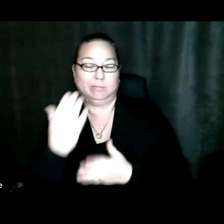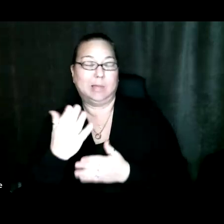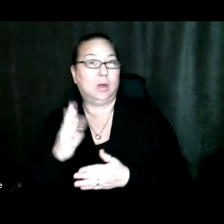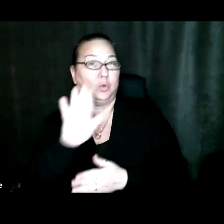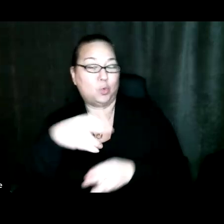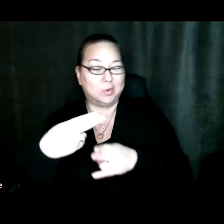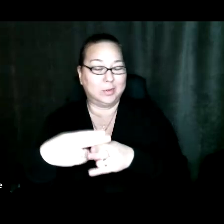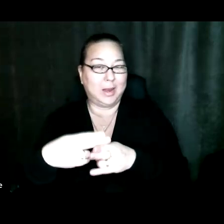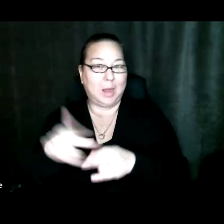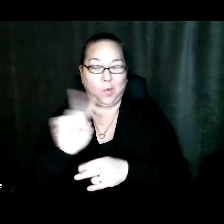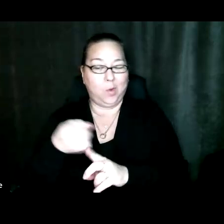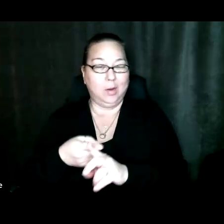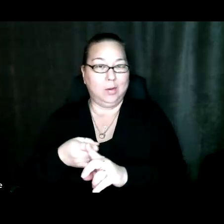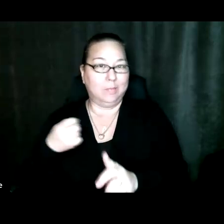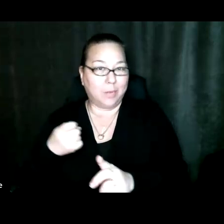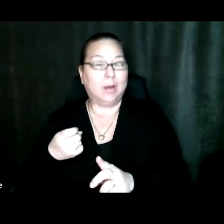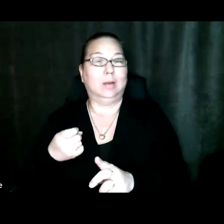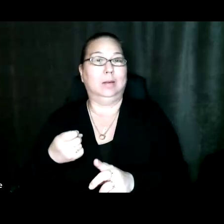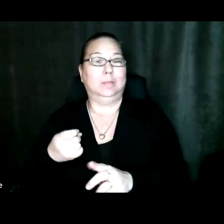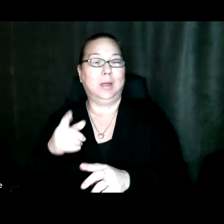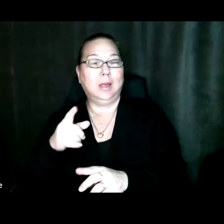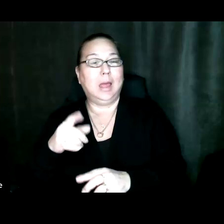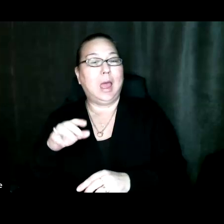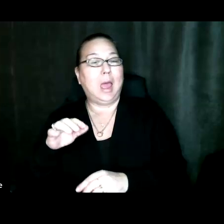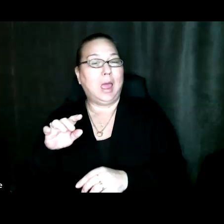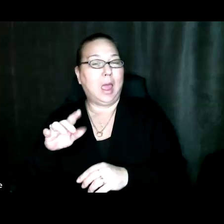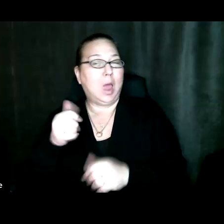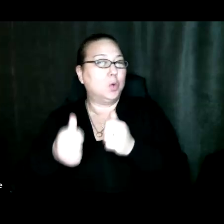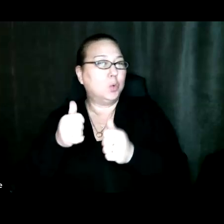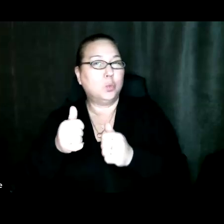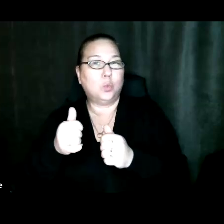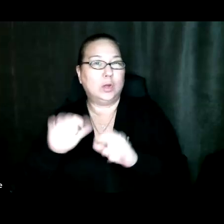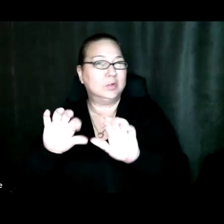begin. We will begin this evening with our in-person speakers.